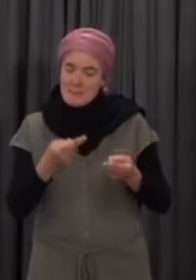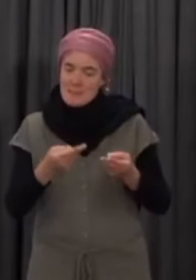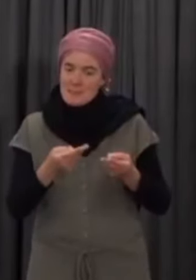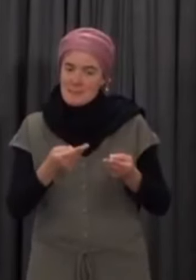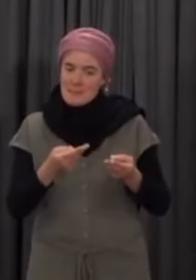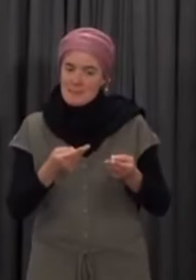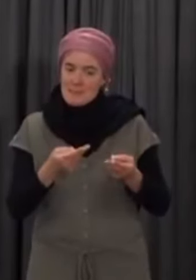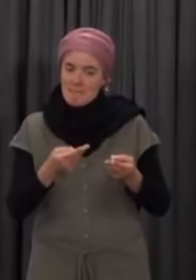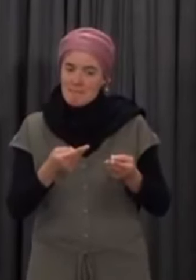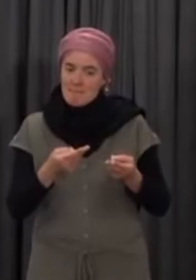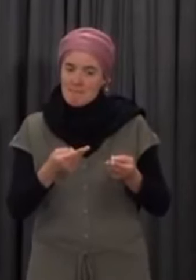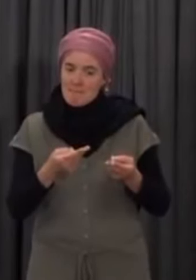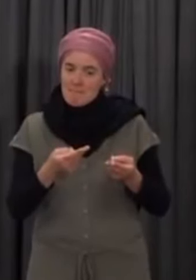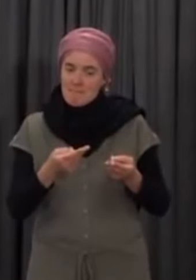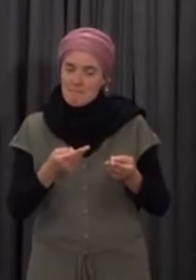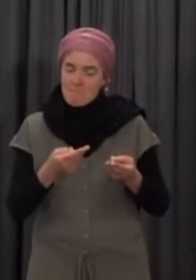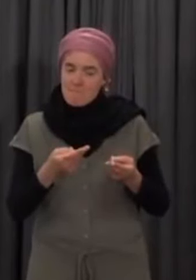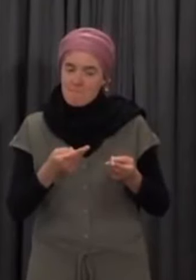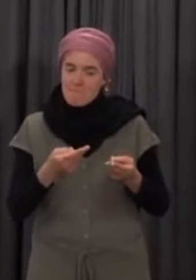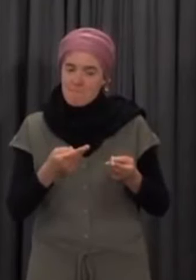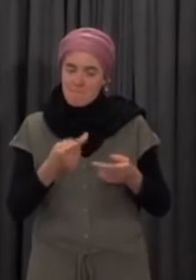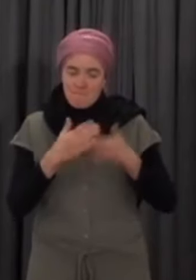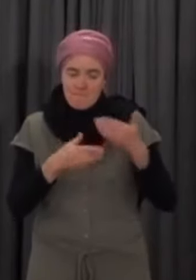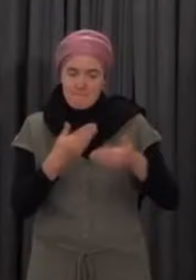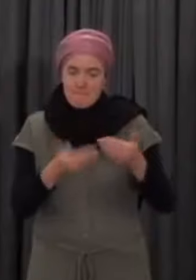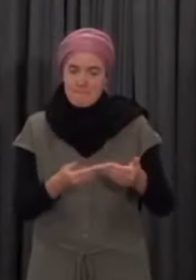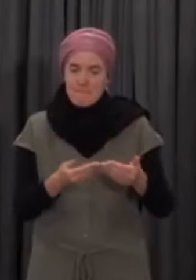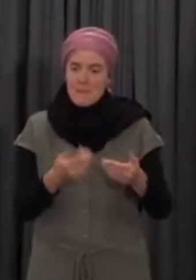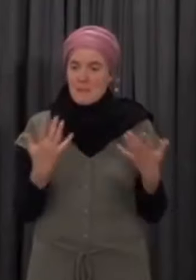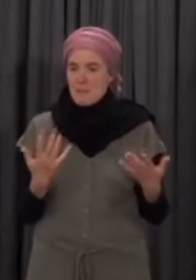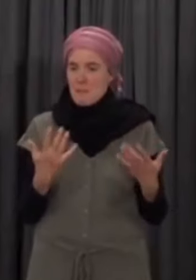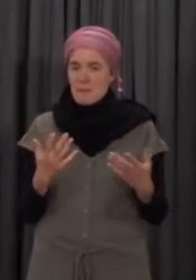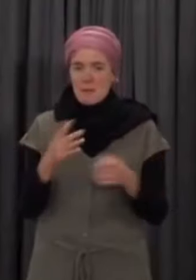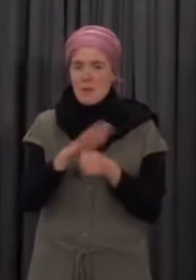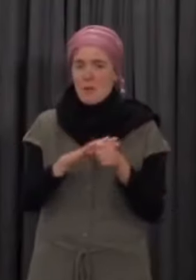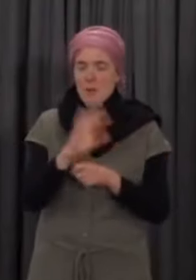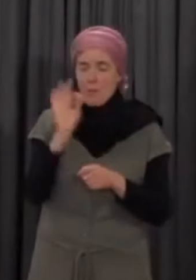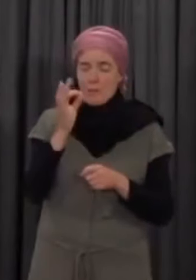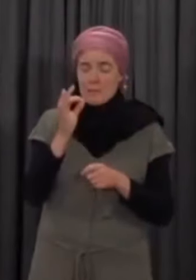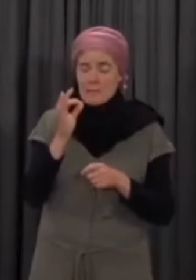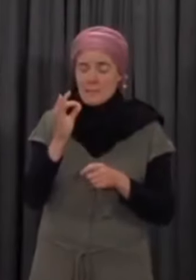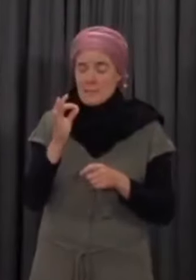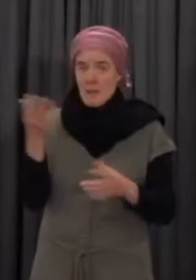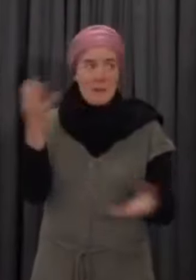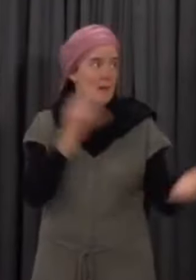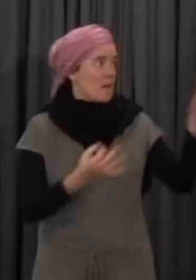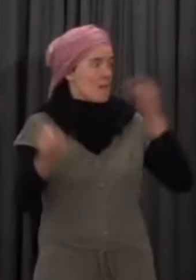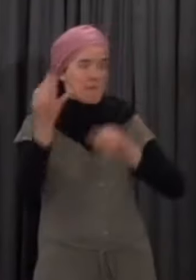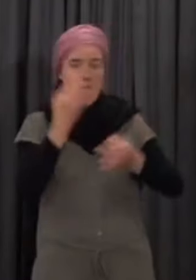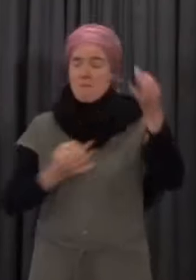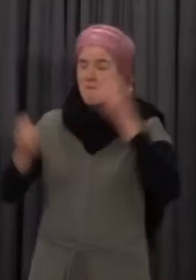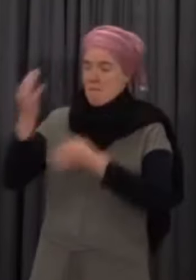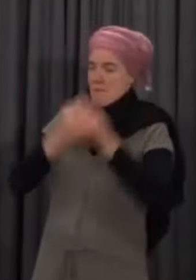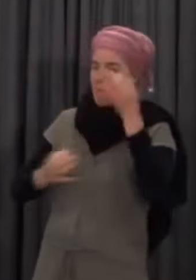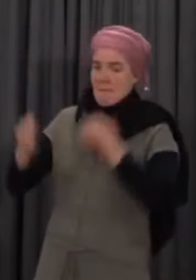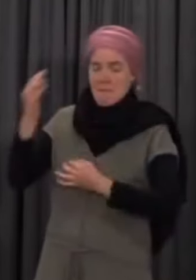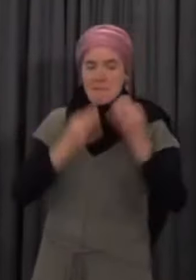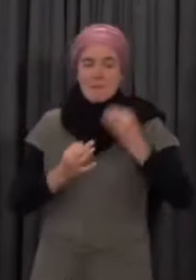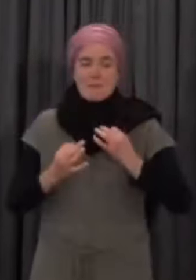very many competing things that local authorities are having to do, that the needs of disabled people are